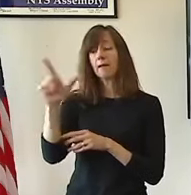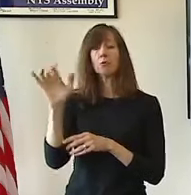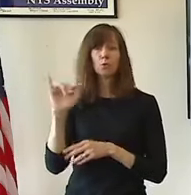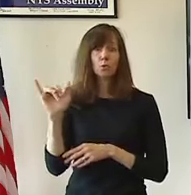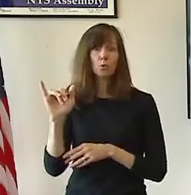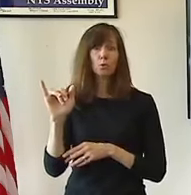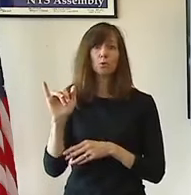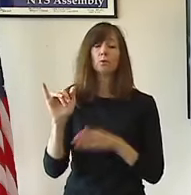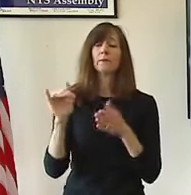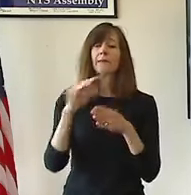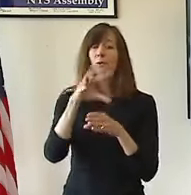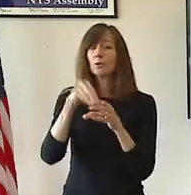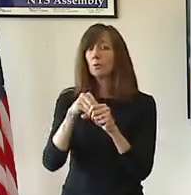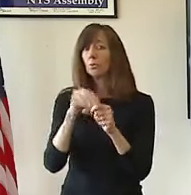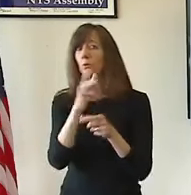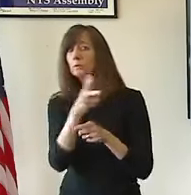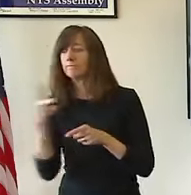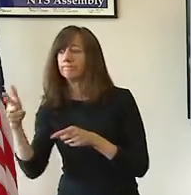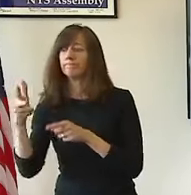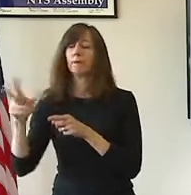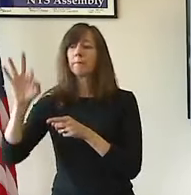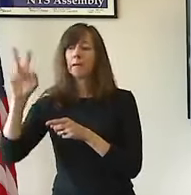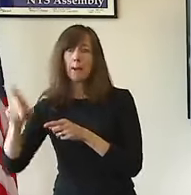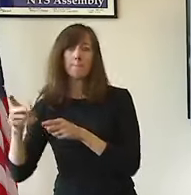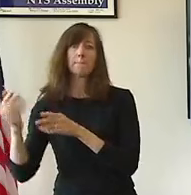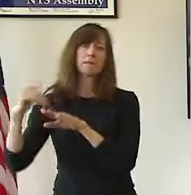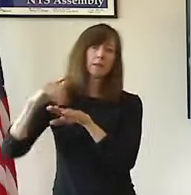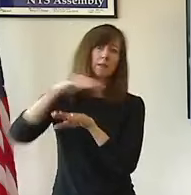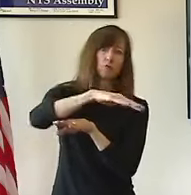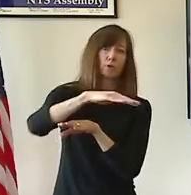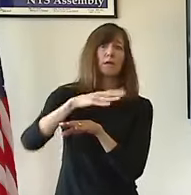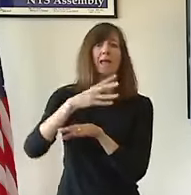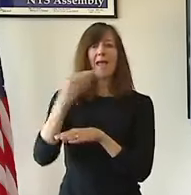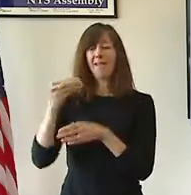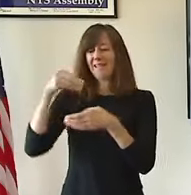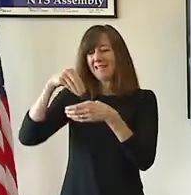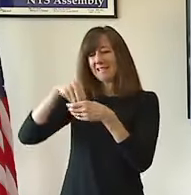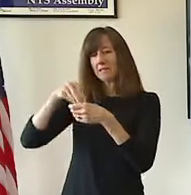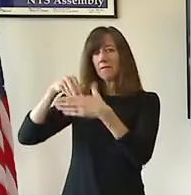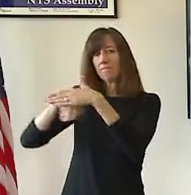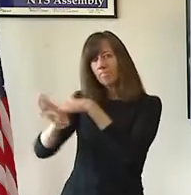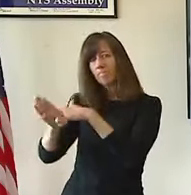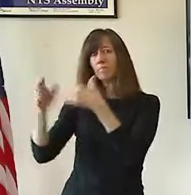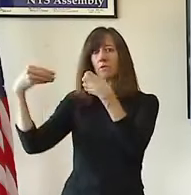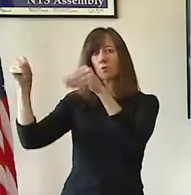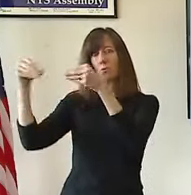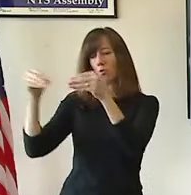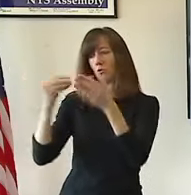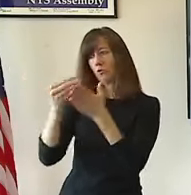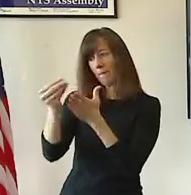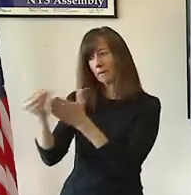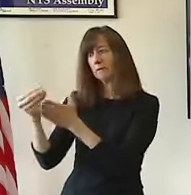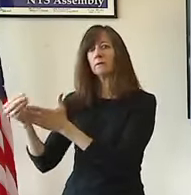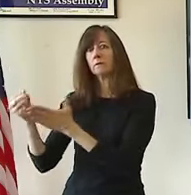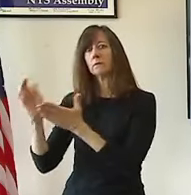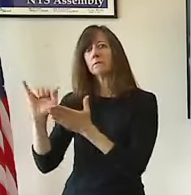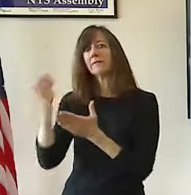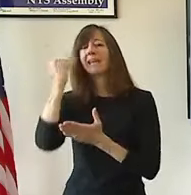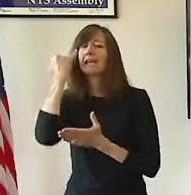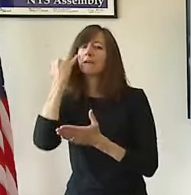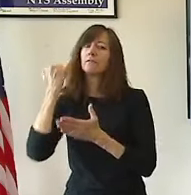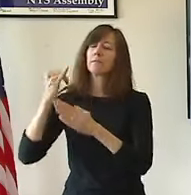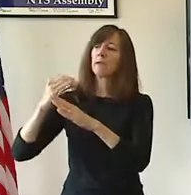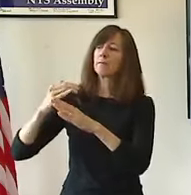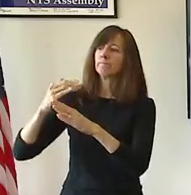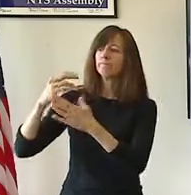curbside, in-store pickup service, and in-store shopping, so long as they meet certain basic